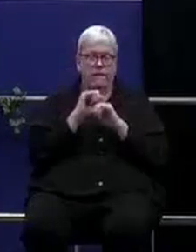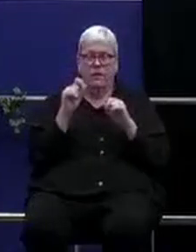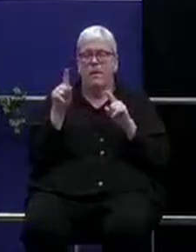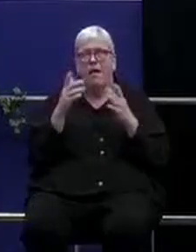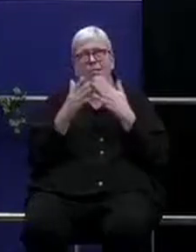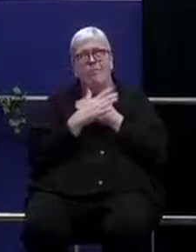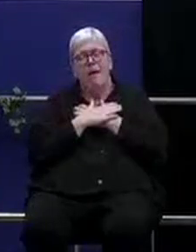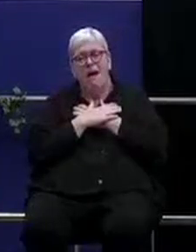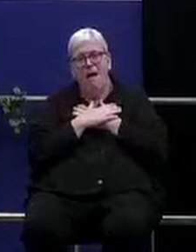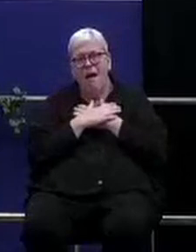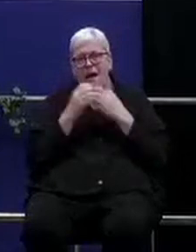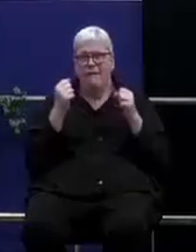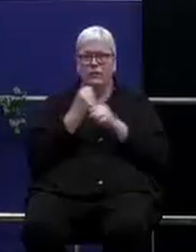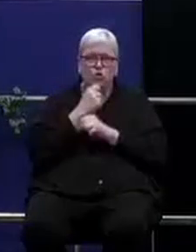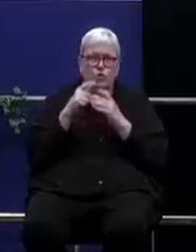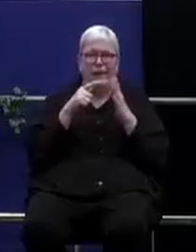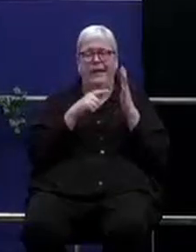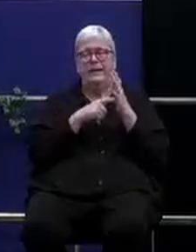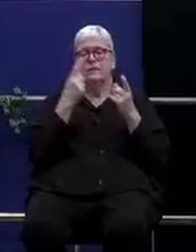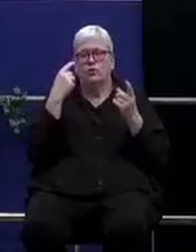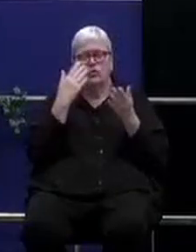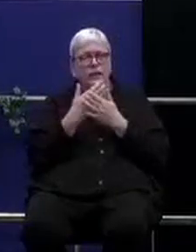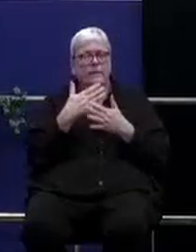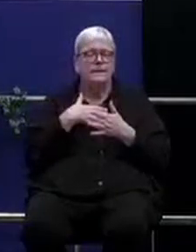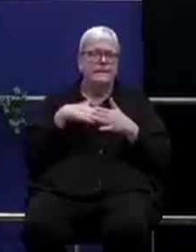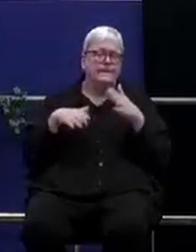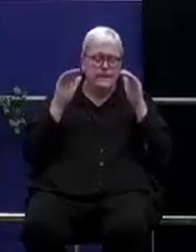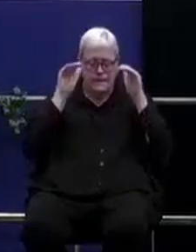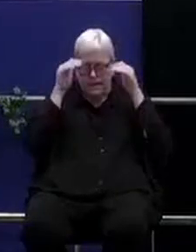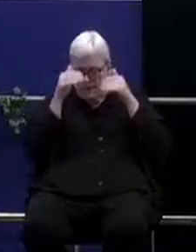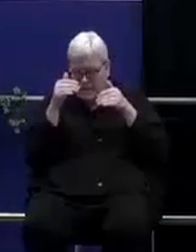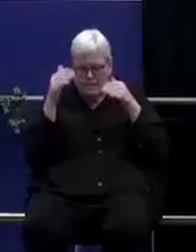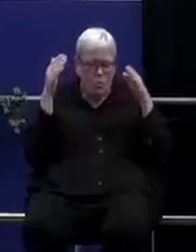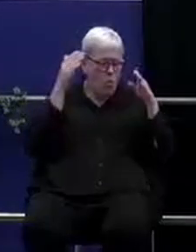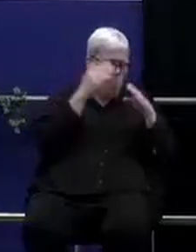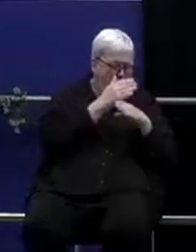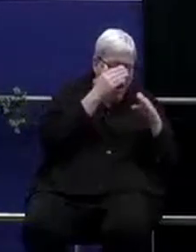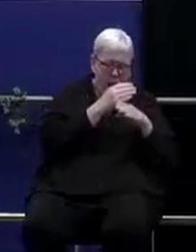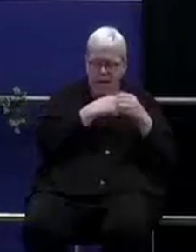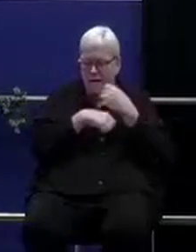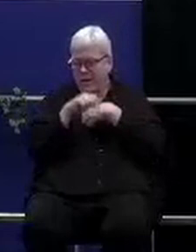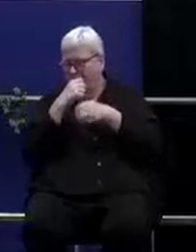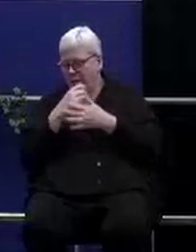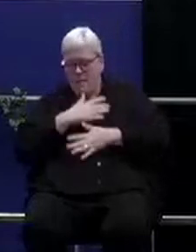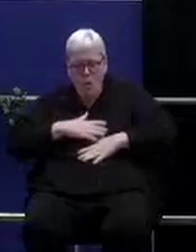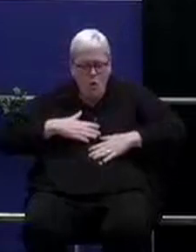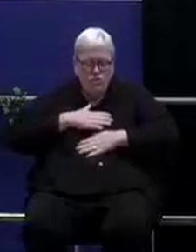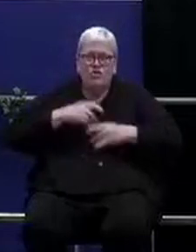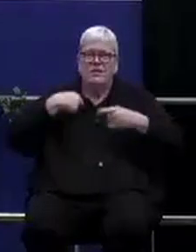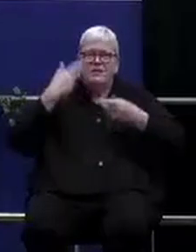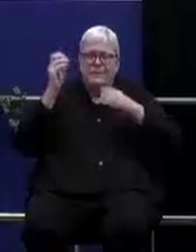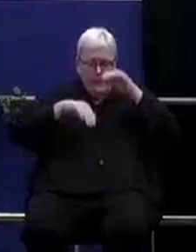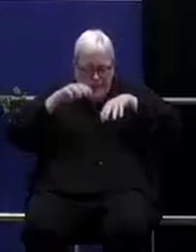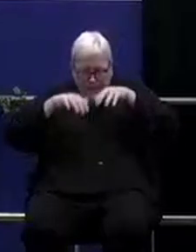it. I was really consumed by the fact that you could work to get an emotion onto the page, and people could